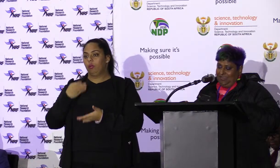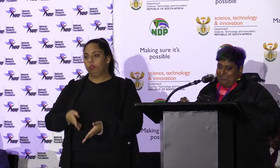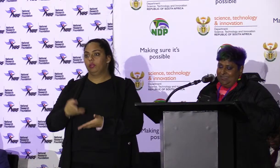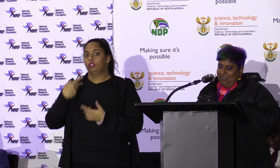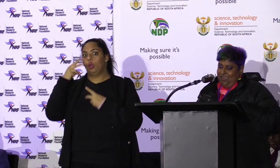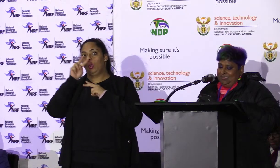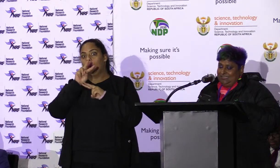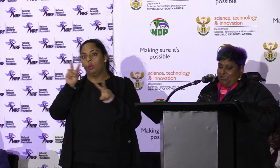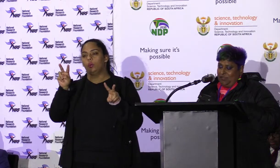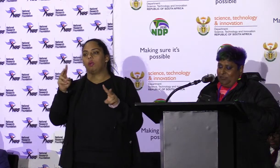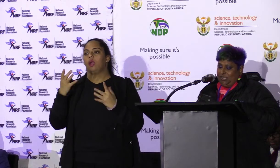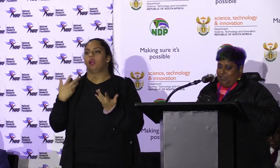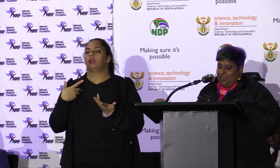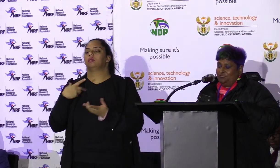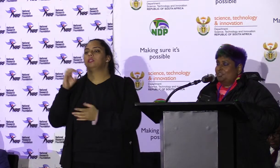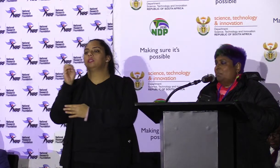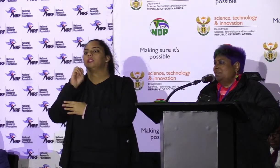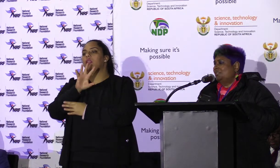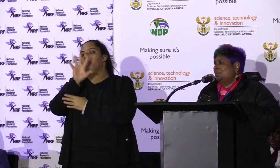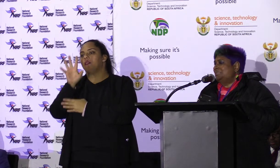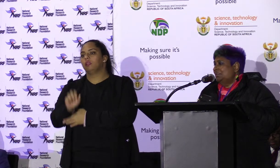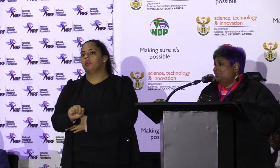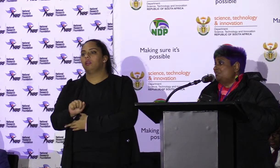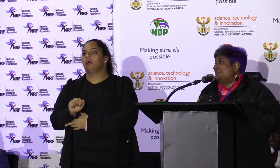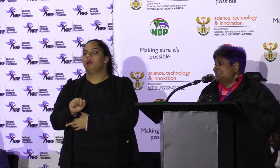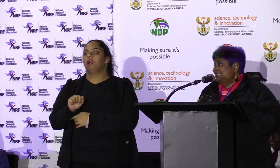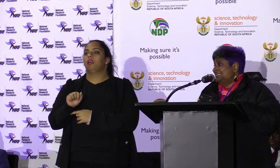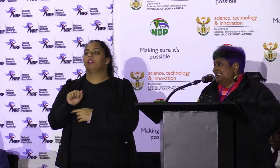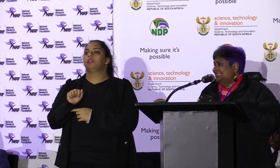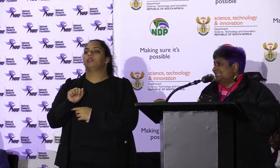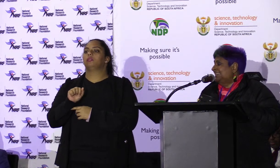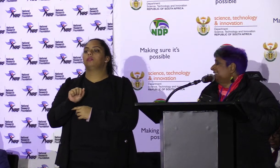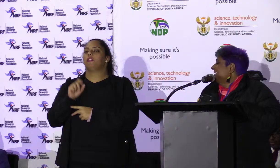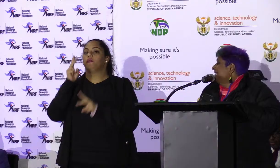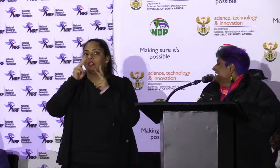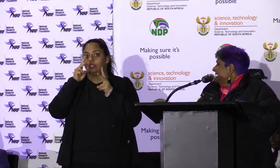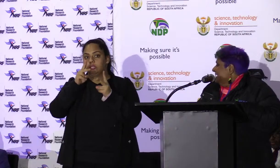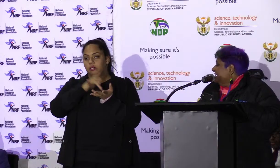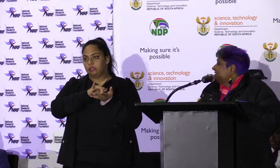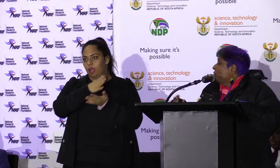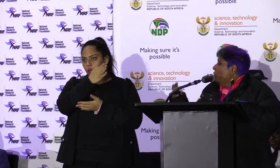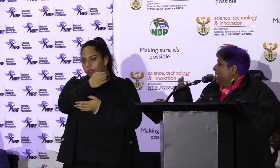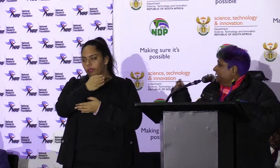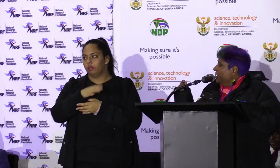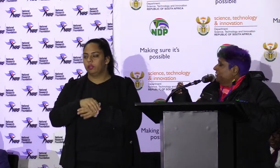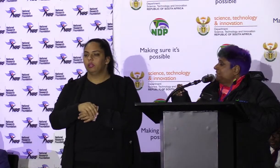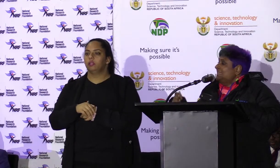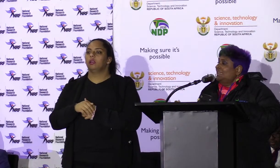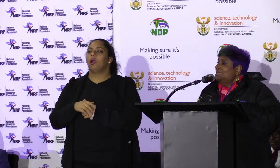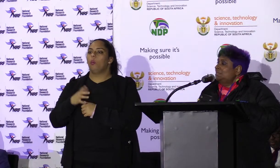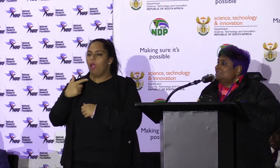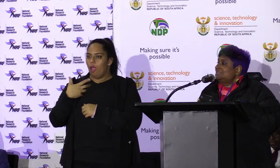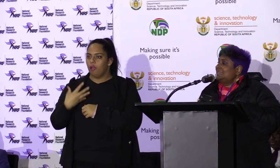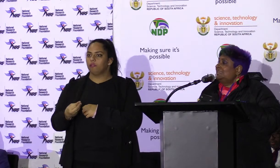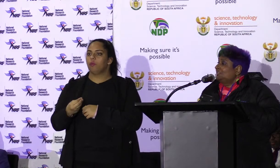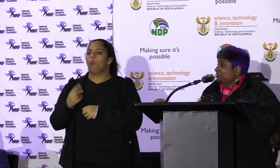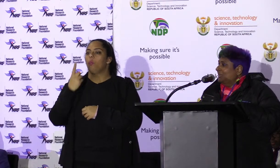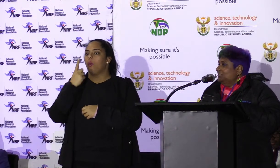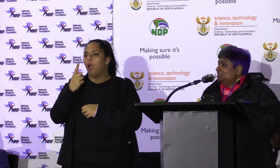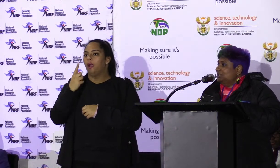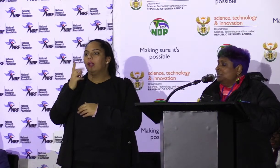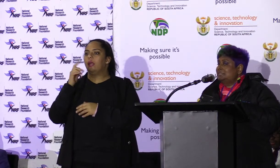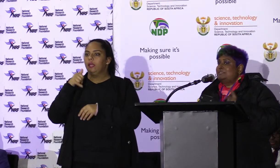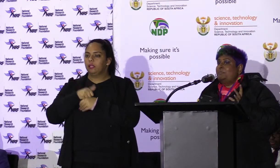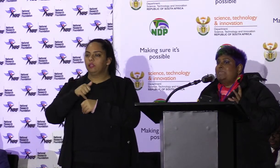to look at, the South African Astronomical Observatory Visitor Center, is one of the elements in